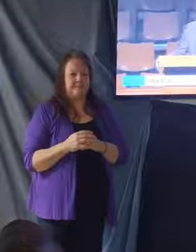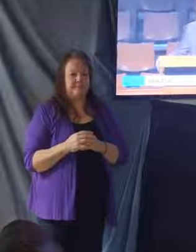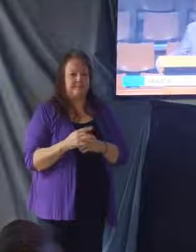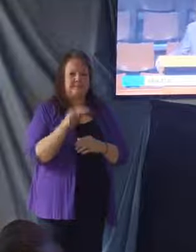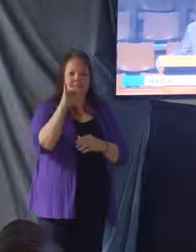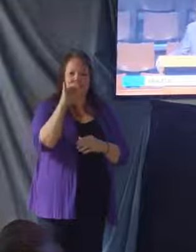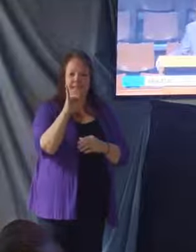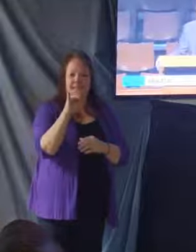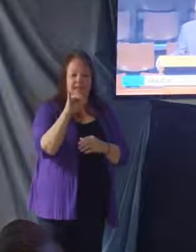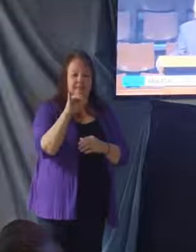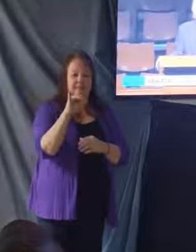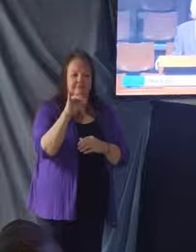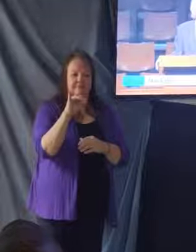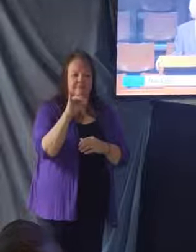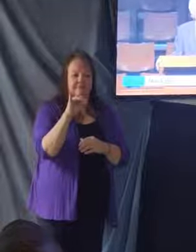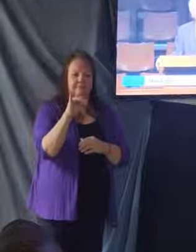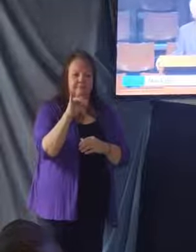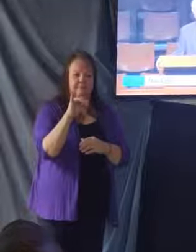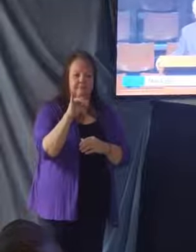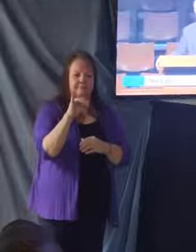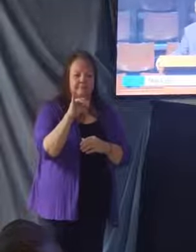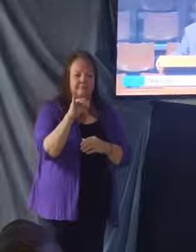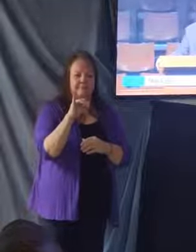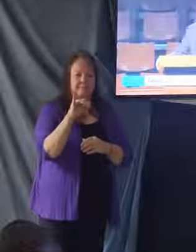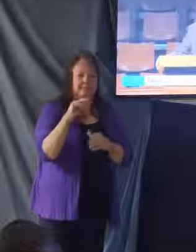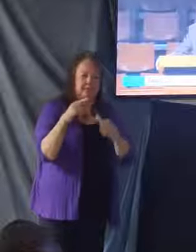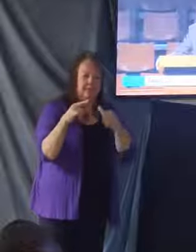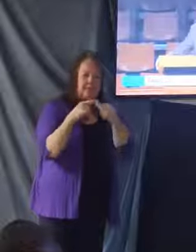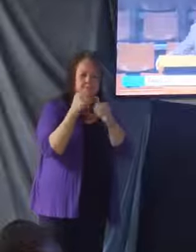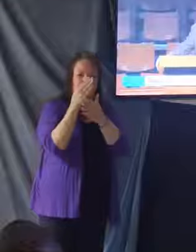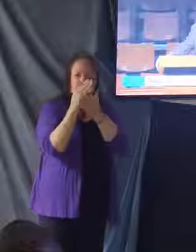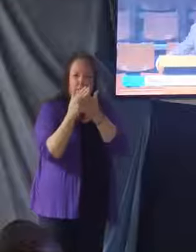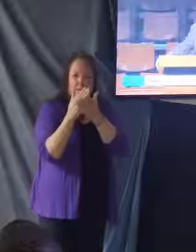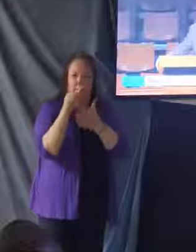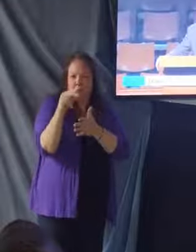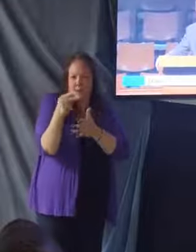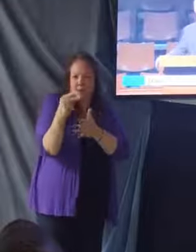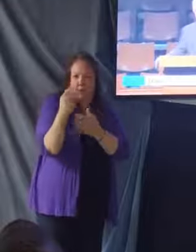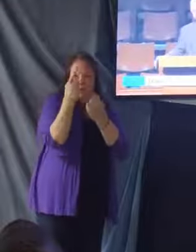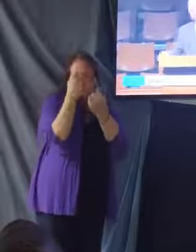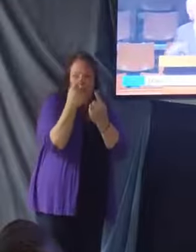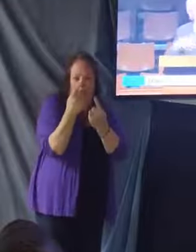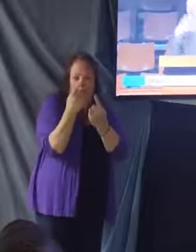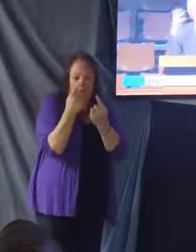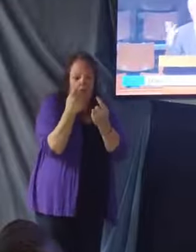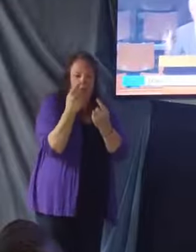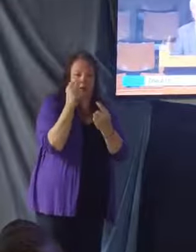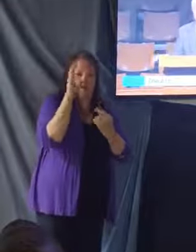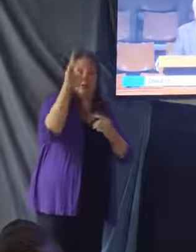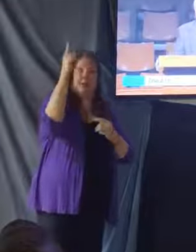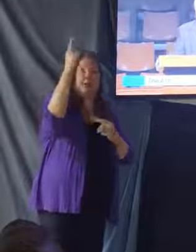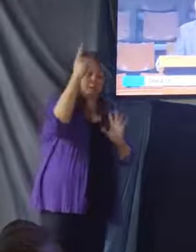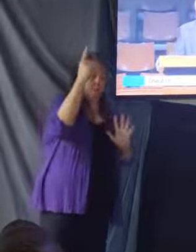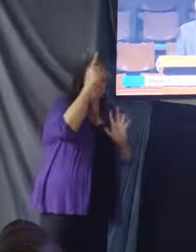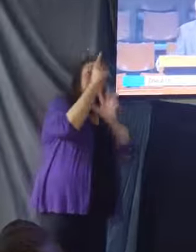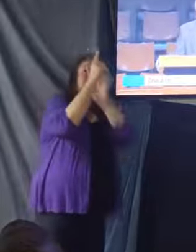And that involves, we'll talk about it tonight, but the first phase of that second coming when we are gathered and